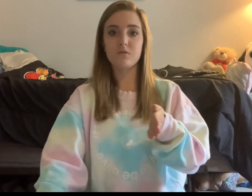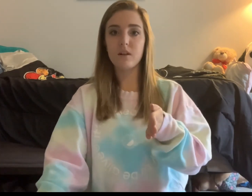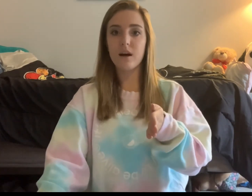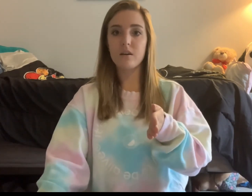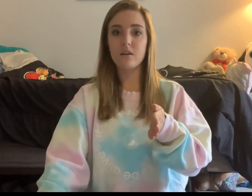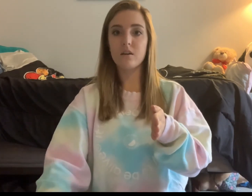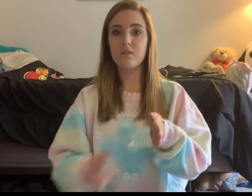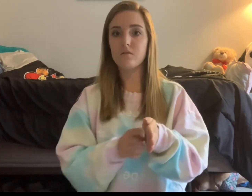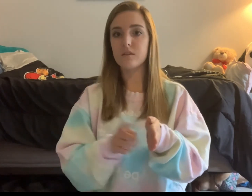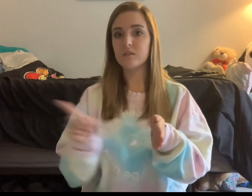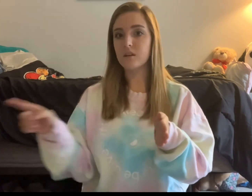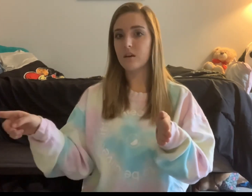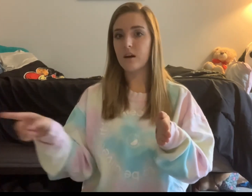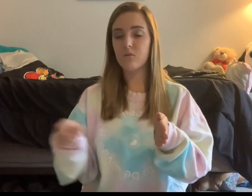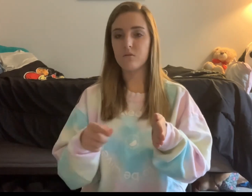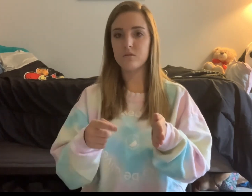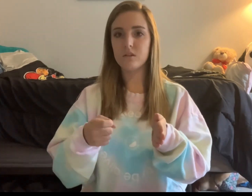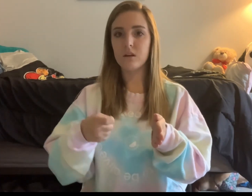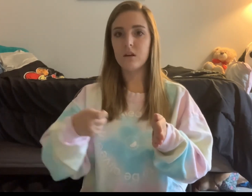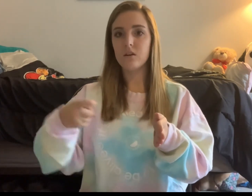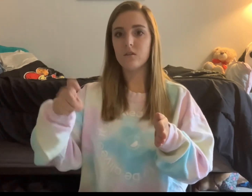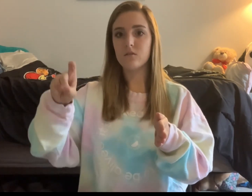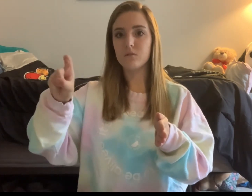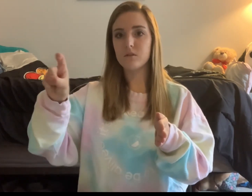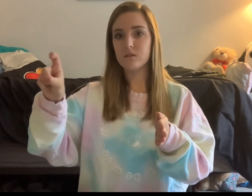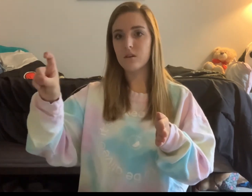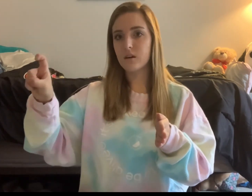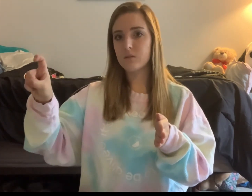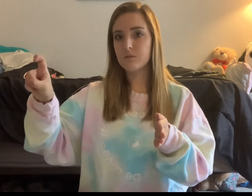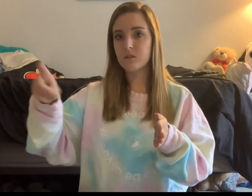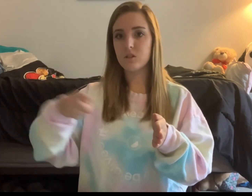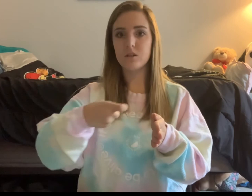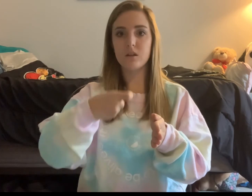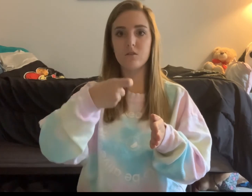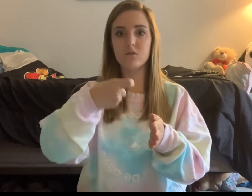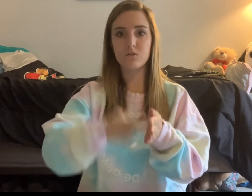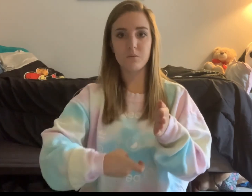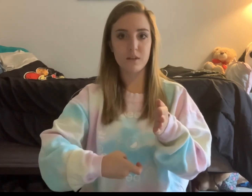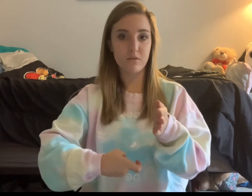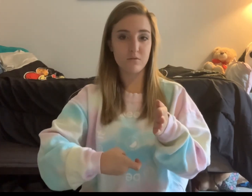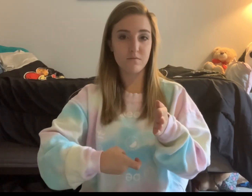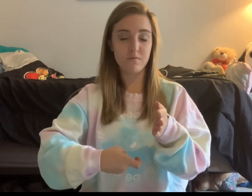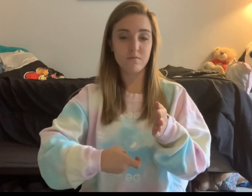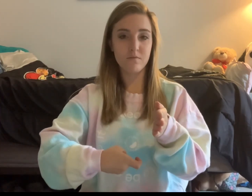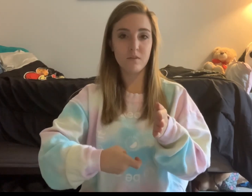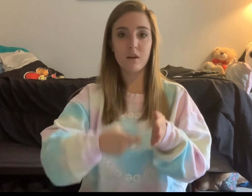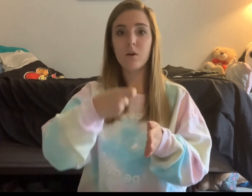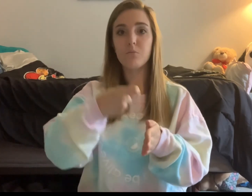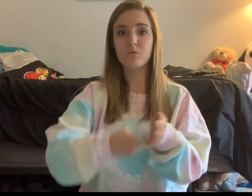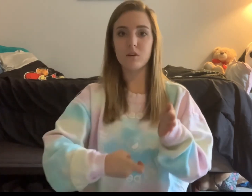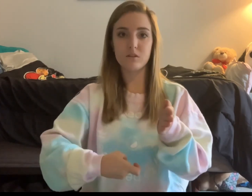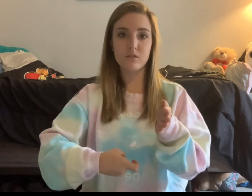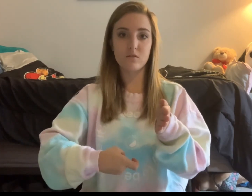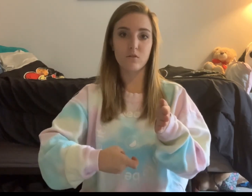flat, facing outward. Your other one is in the X position and you just swipe down. Price or